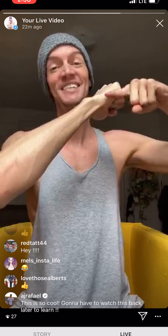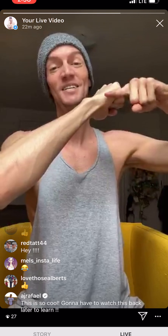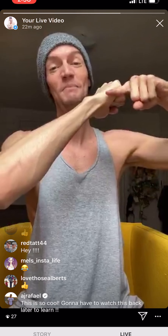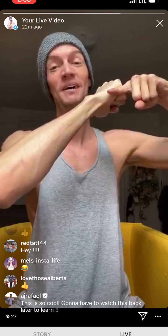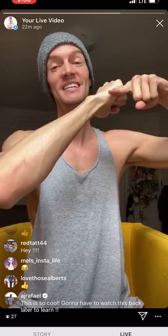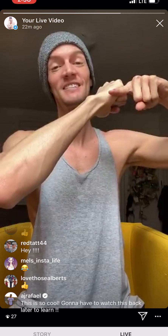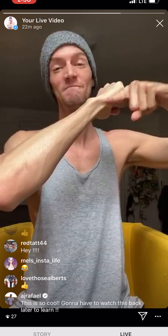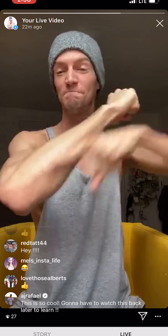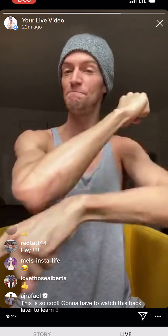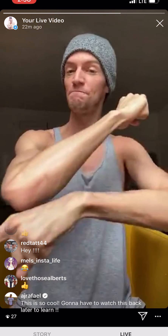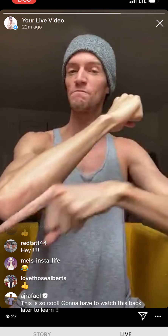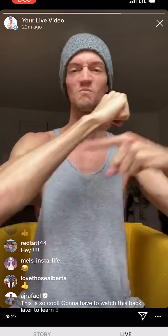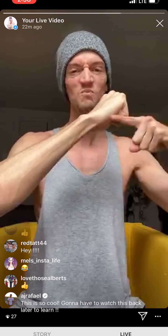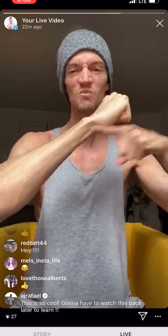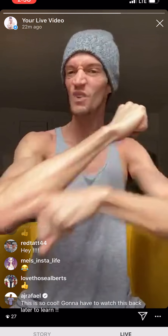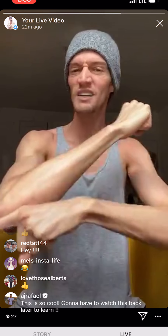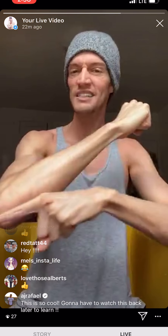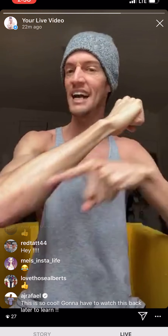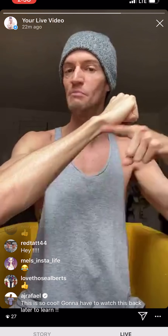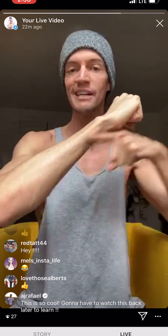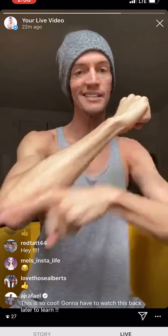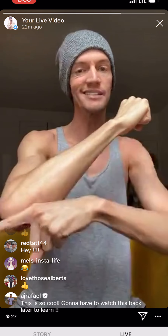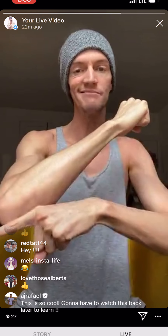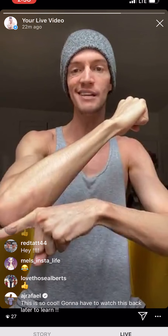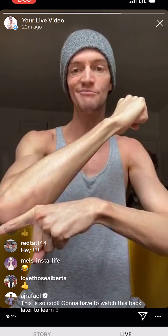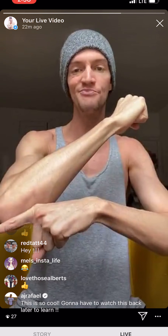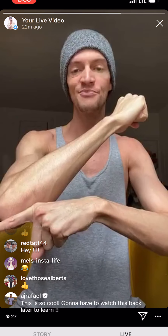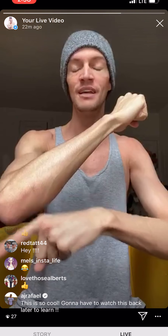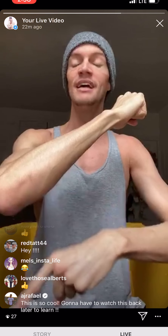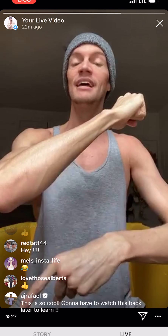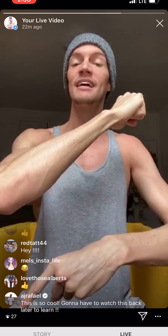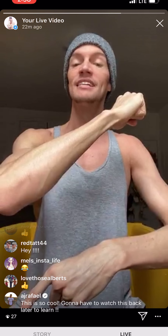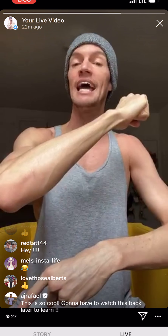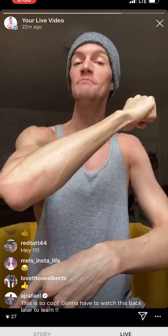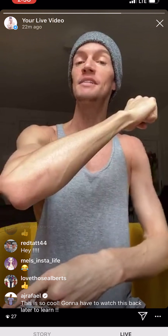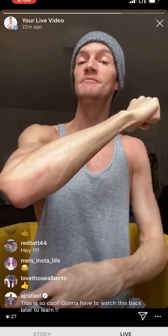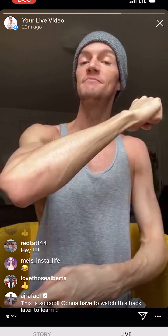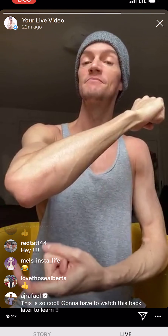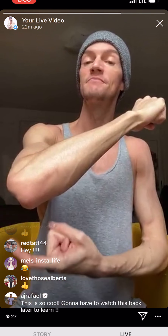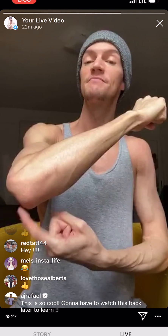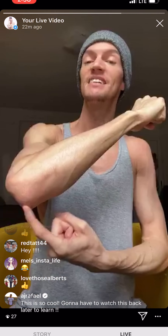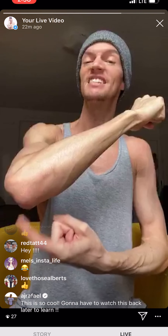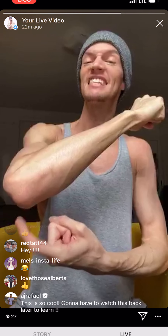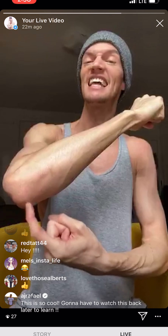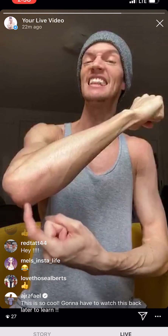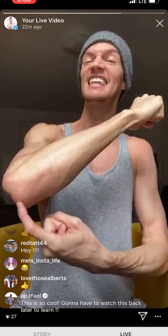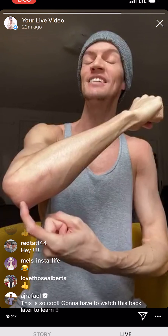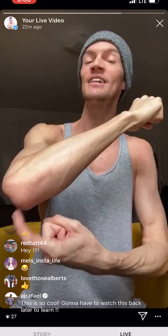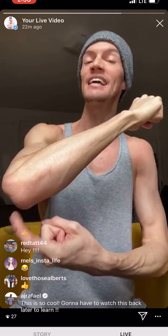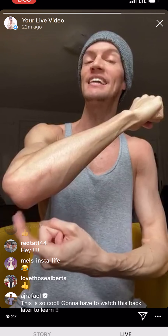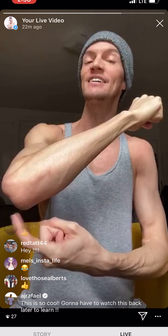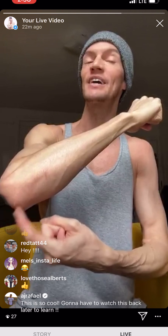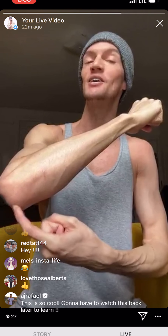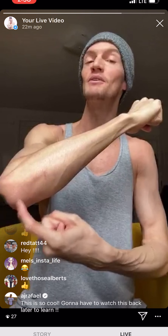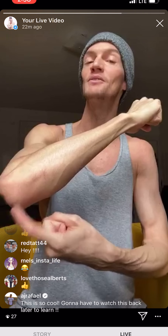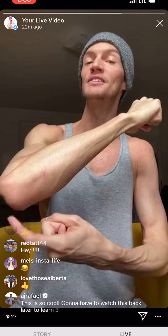me punish. Got punished. Yep. Tempt. Just that little aching on our elbow to do